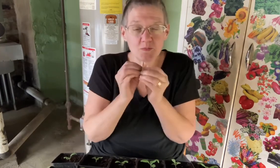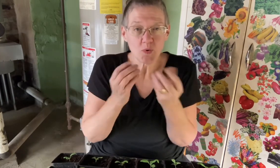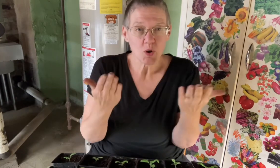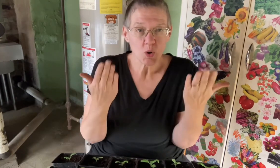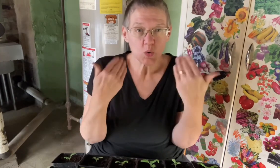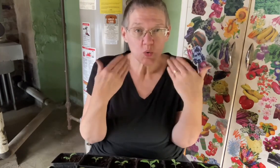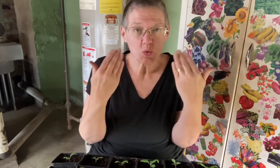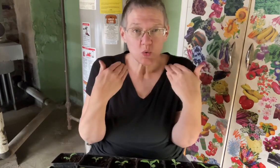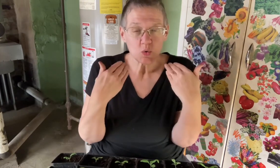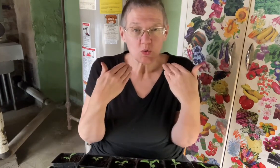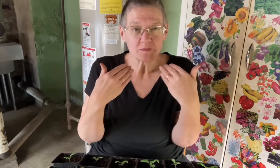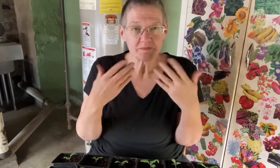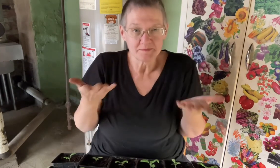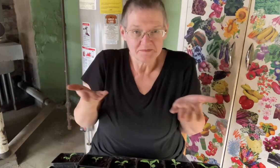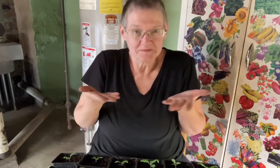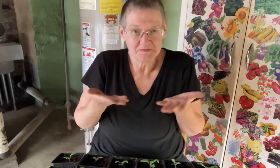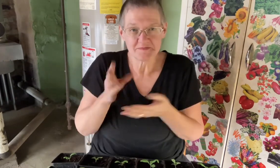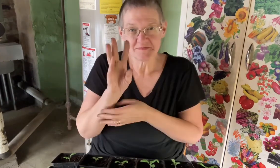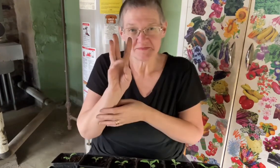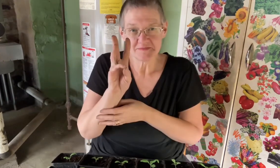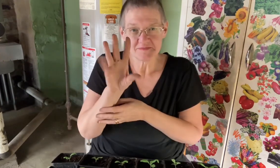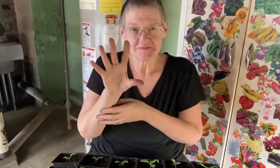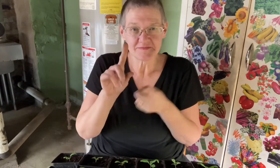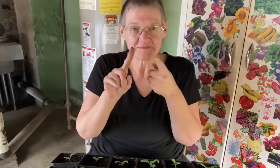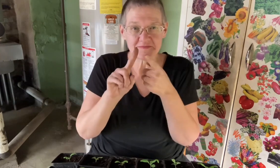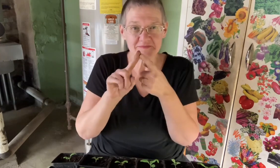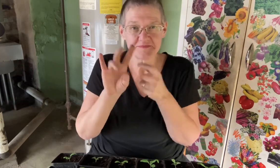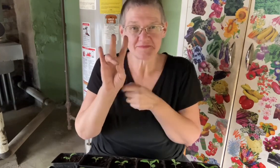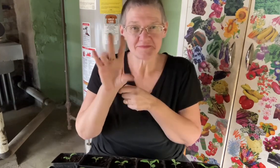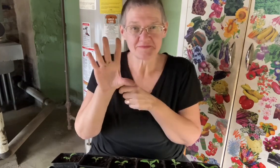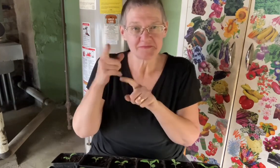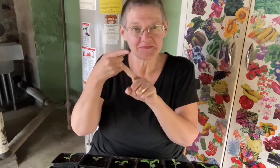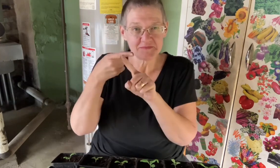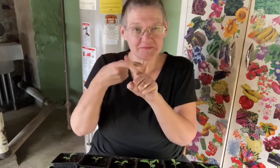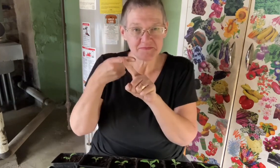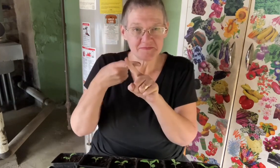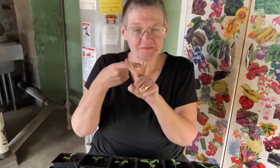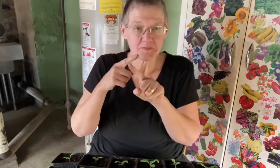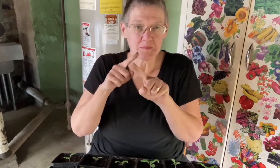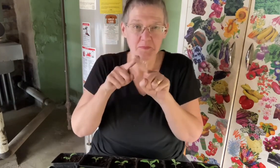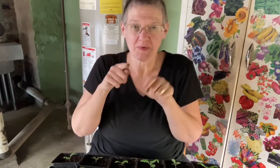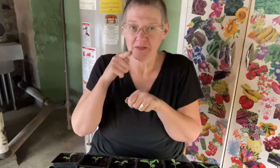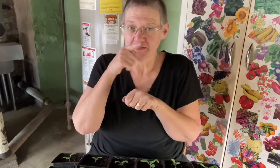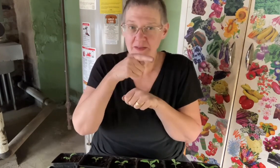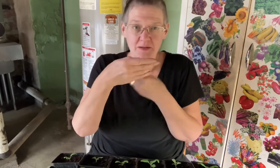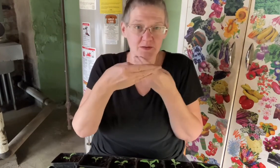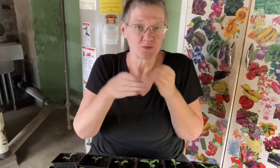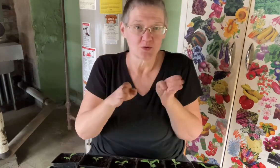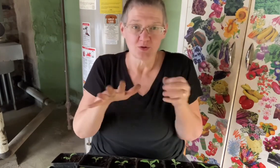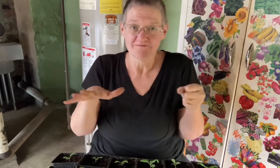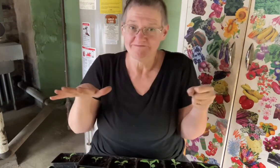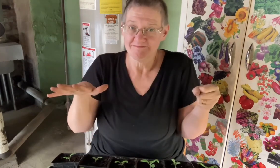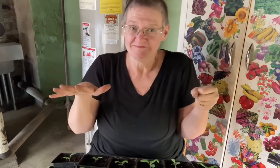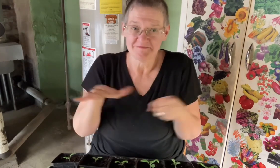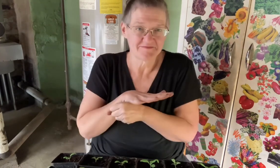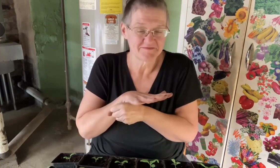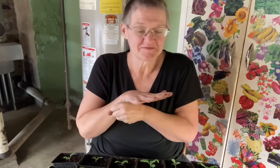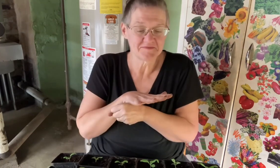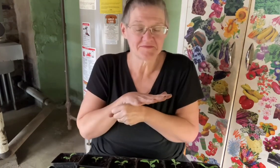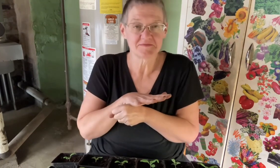the basement where it's cooler. Here in this furnace room, it tends to run 65 to 75 degrees, but that other room